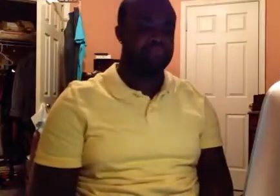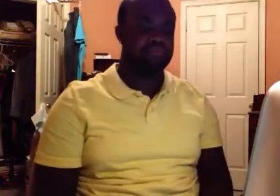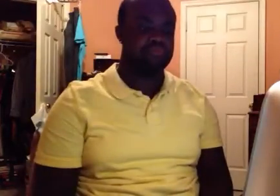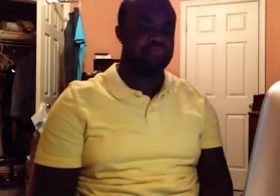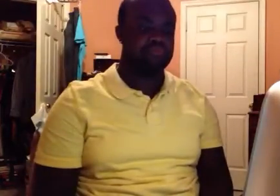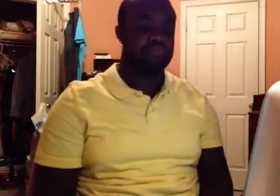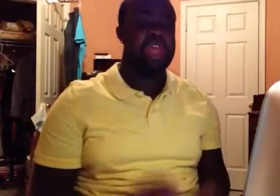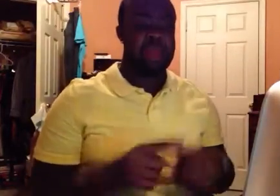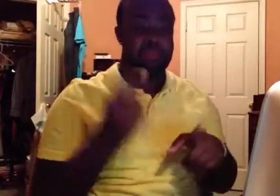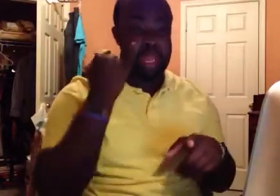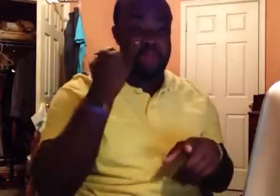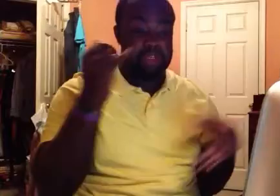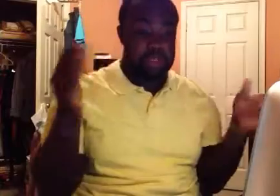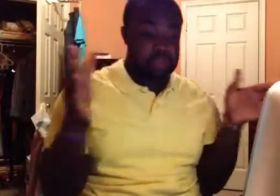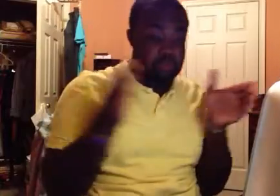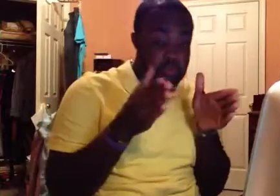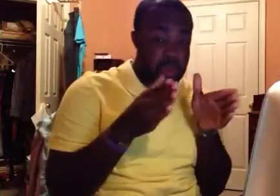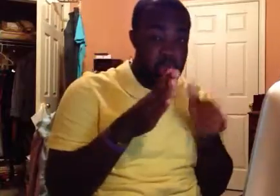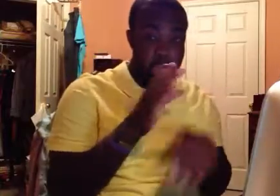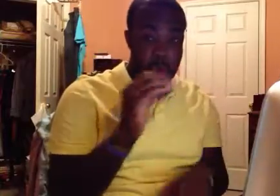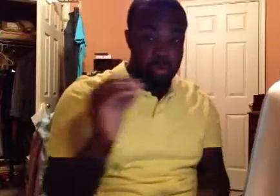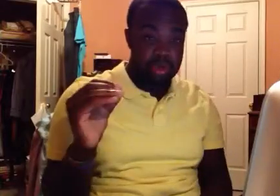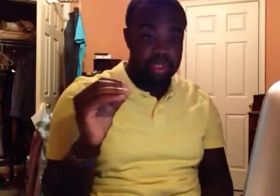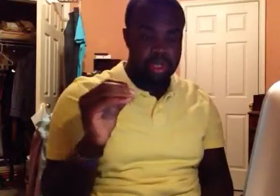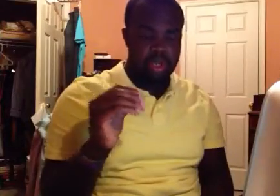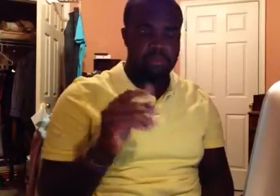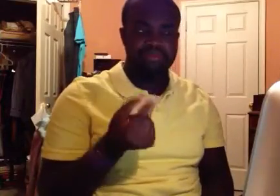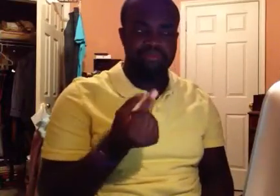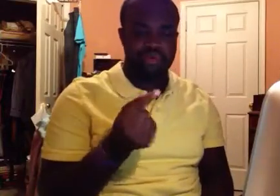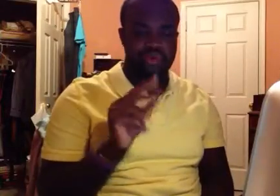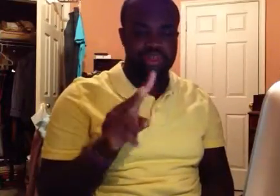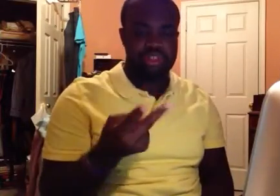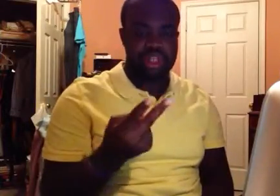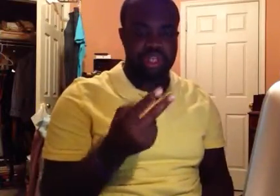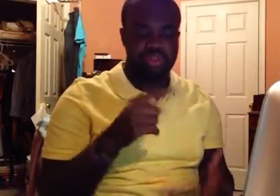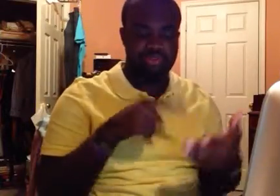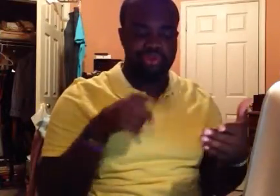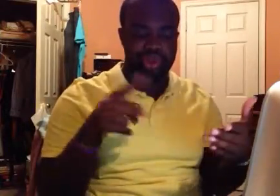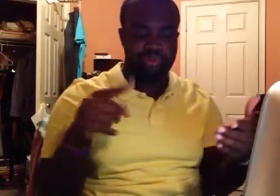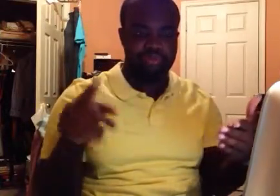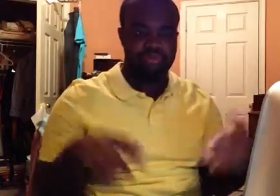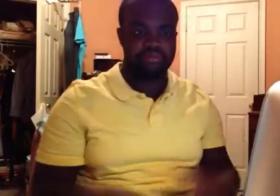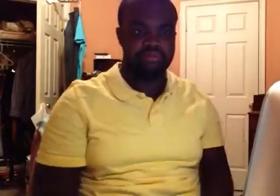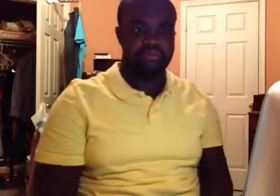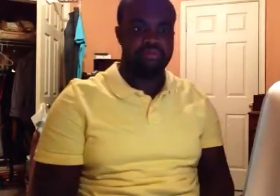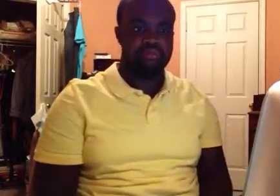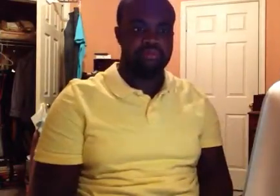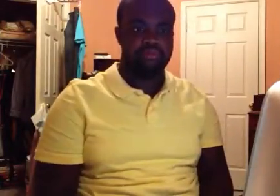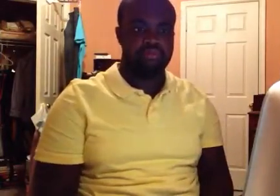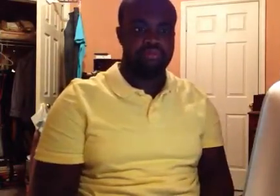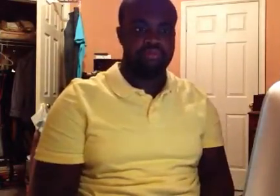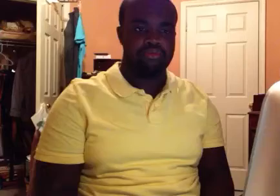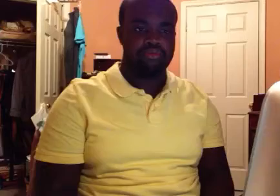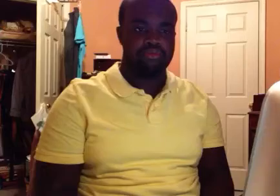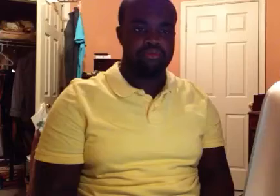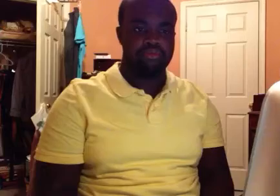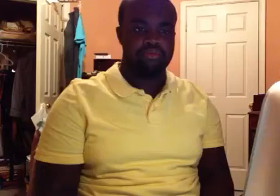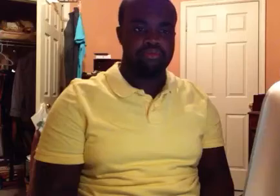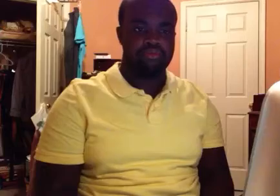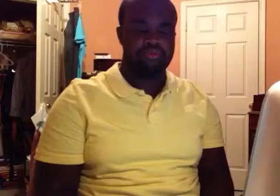or business and you can actually do that, they'll do what's called the second check, which is to ensure that every check that's been printed was in fact the check that needed to be